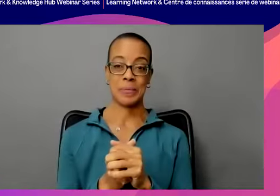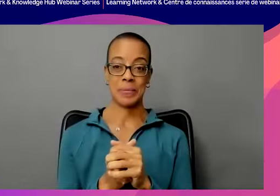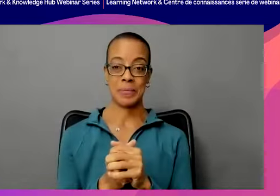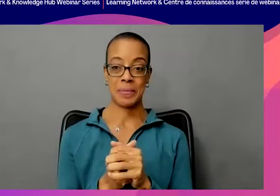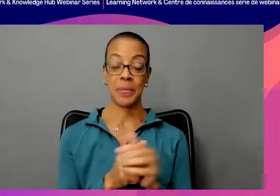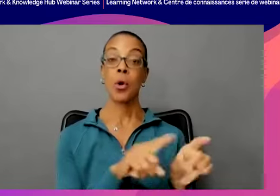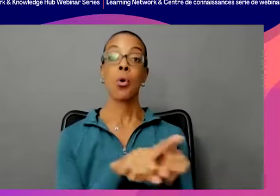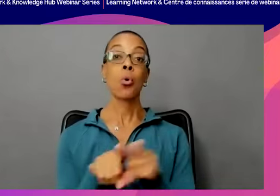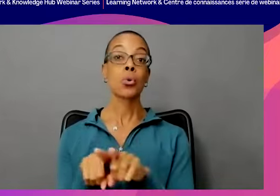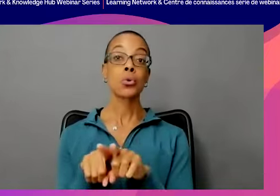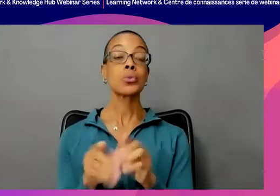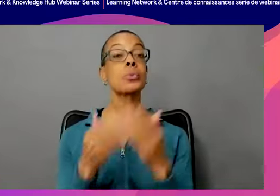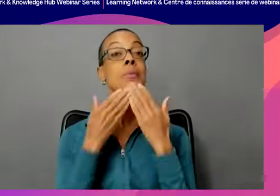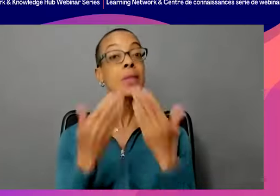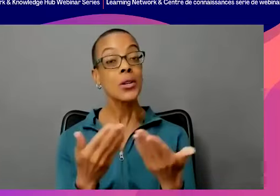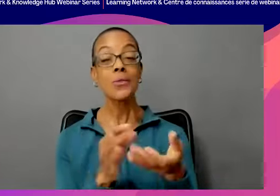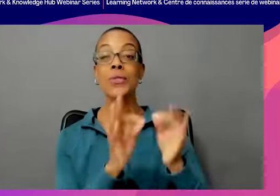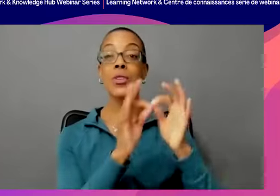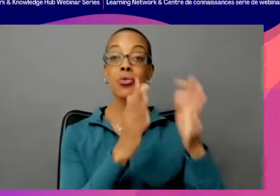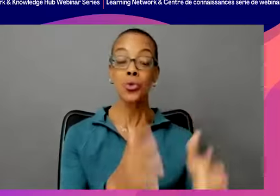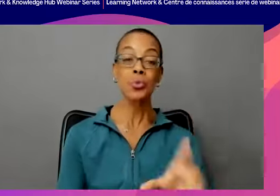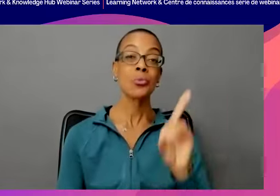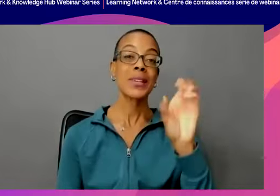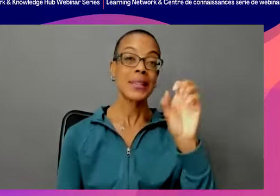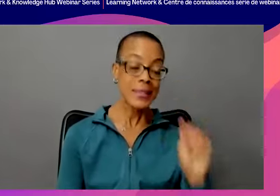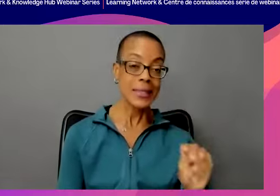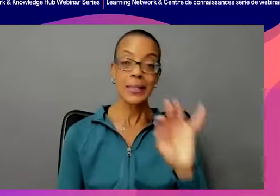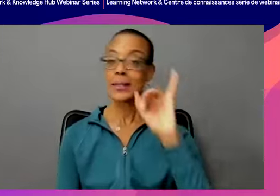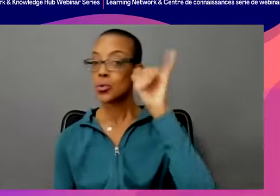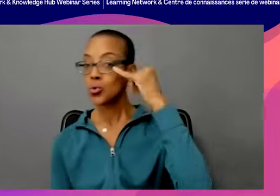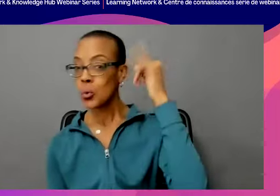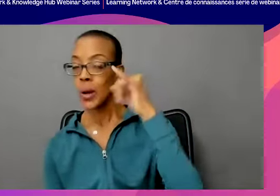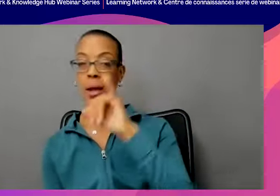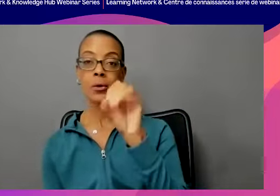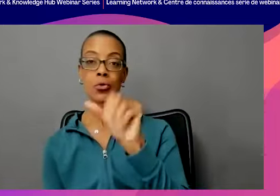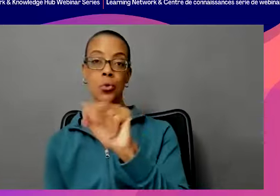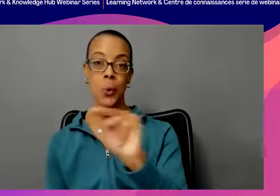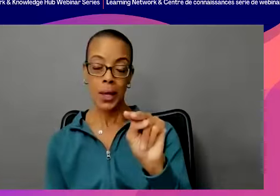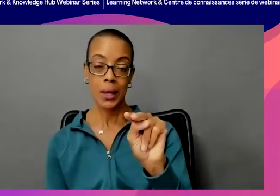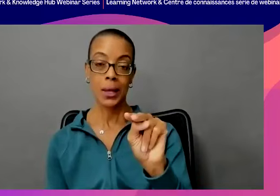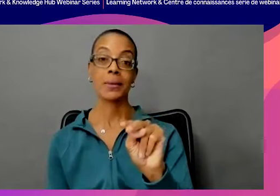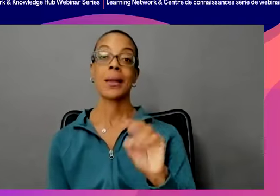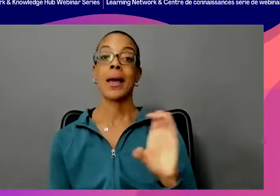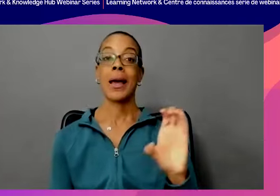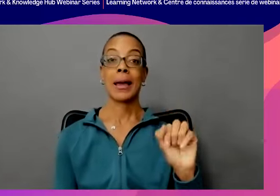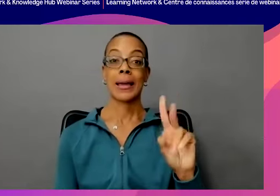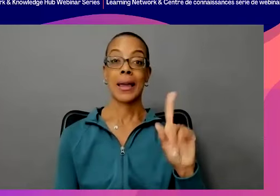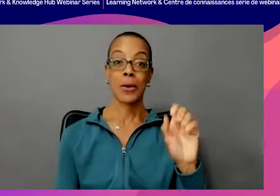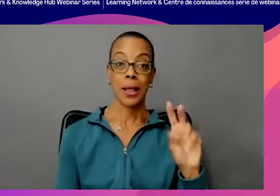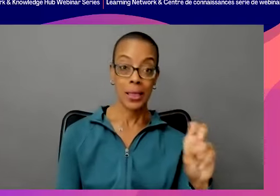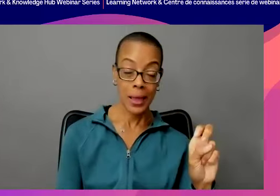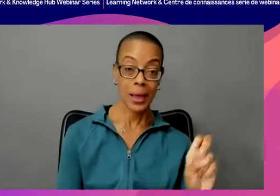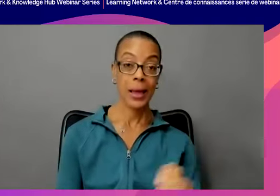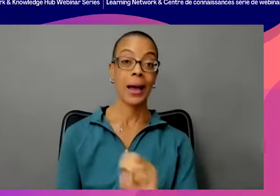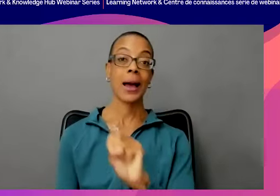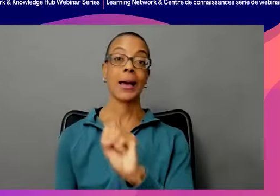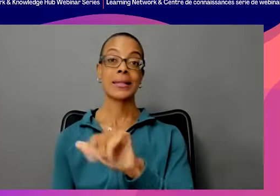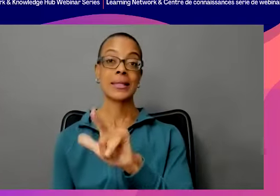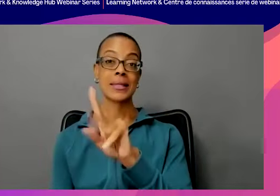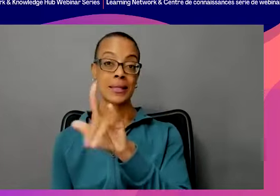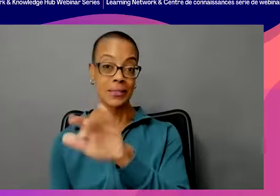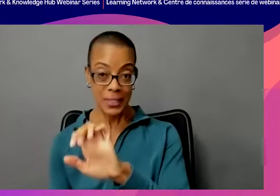we also want to say thank you to our interpreters, Dean and Joanne, as well as Caroline and Sylvie. And then I want to say thank